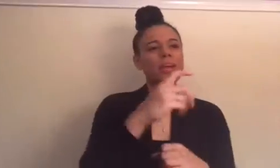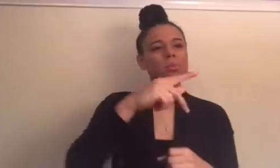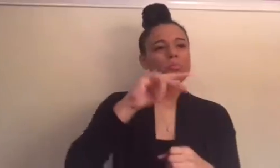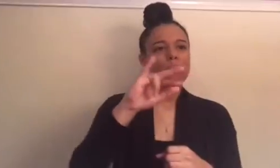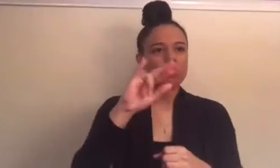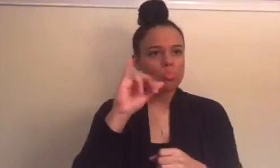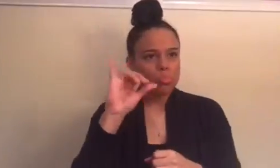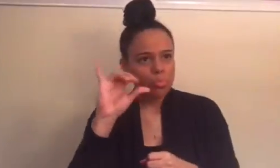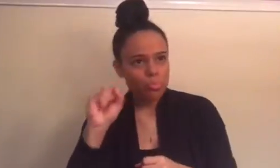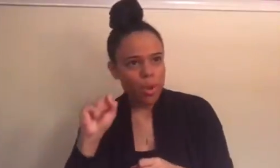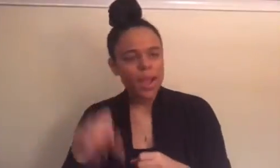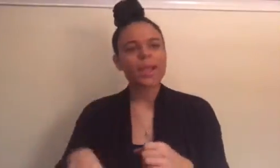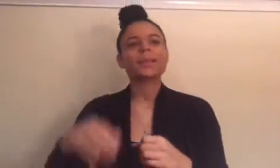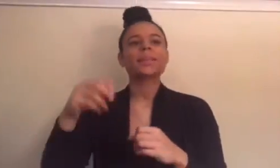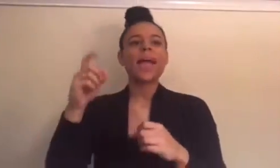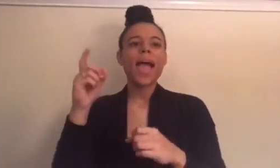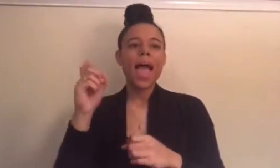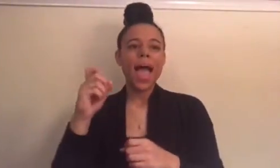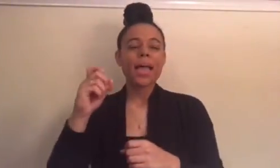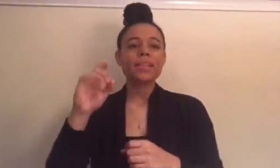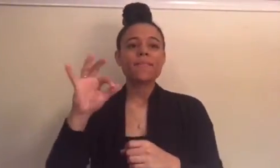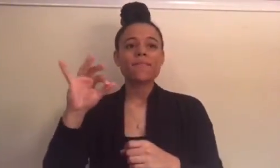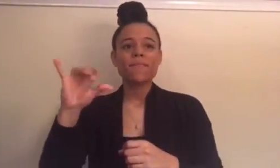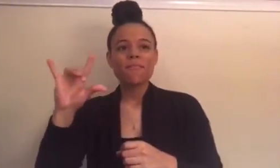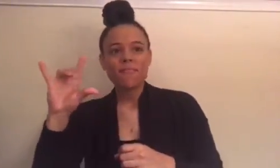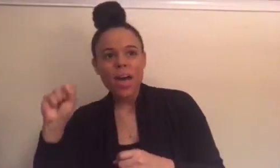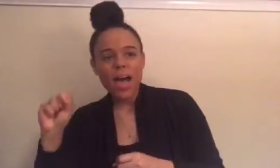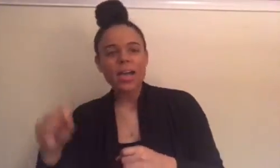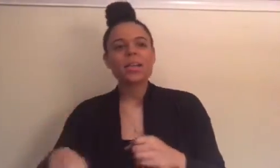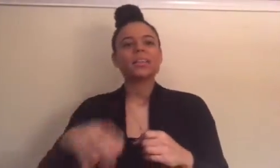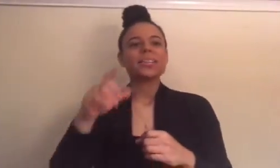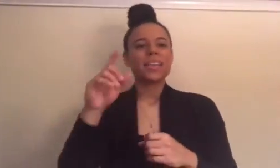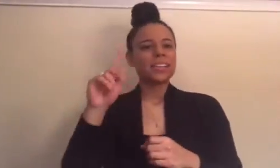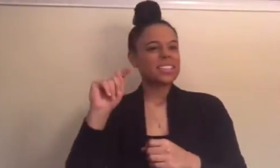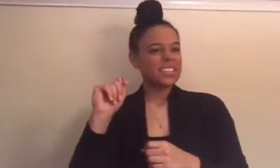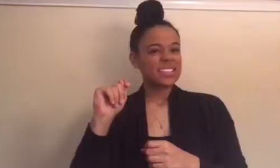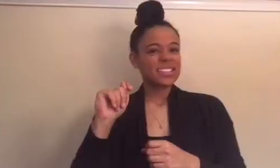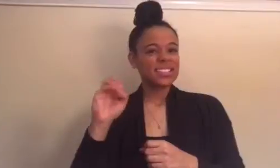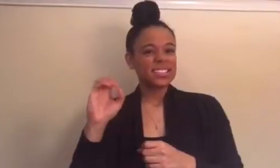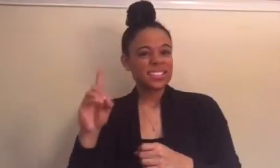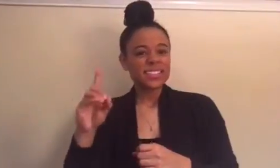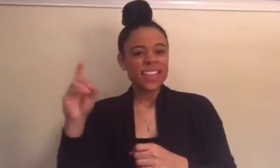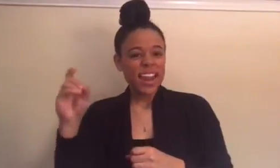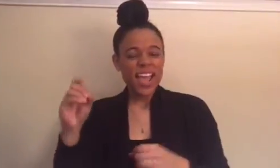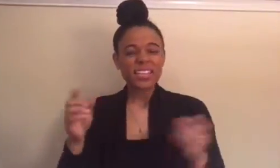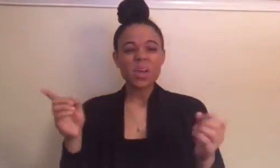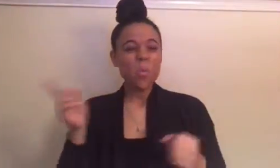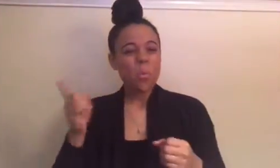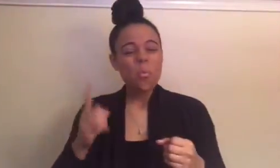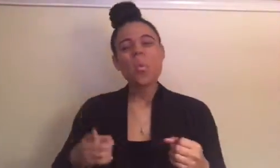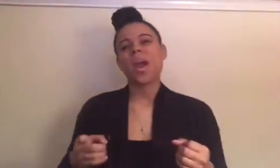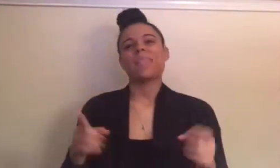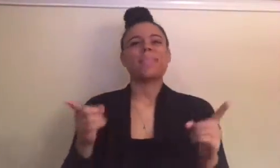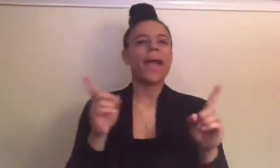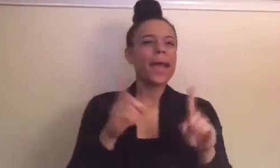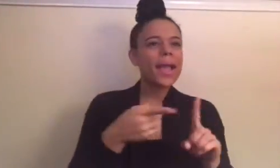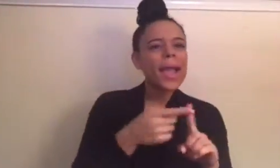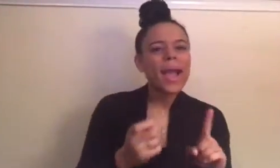X Files, Project X, TEDx. Where'd that come from? About 6 years